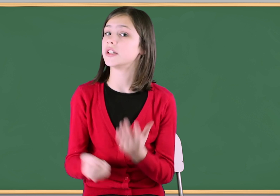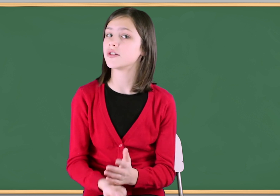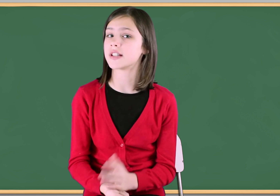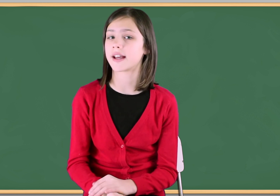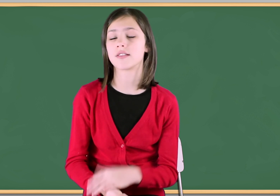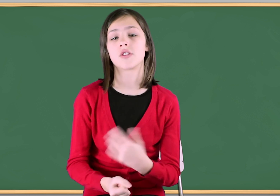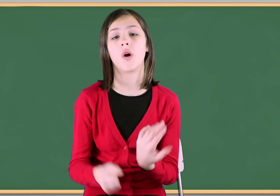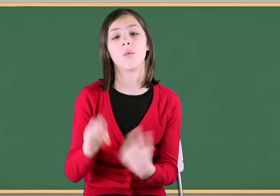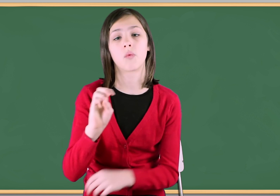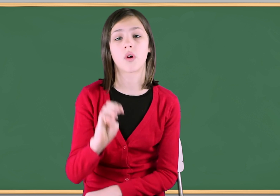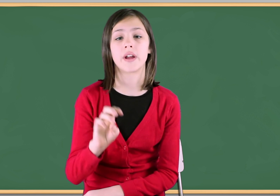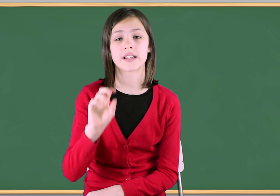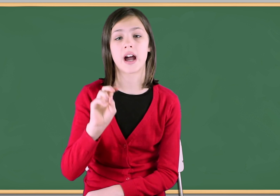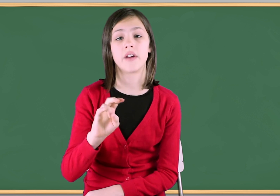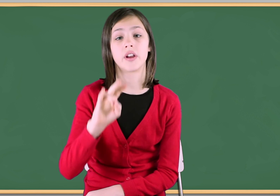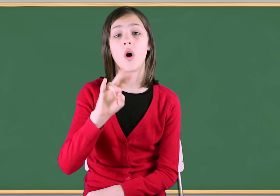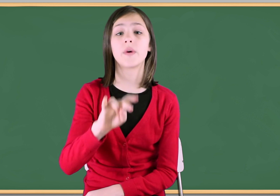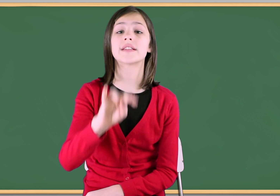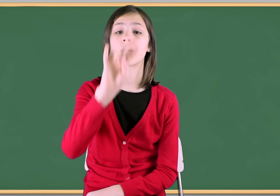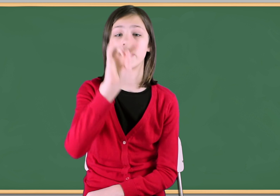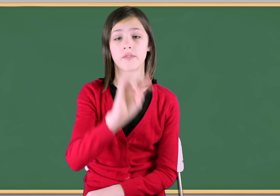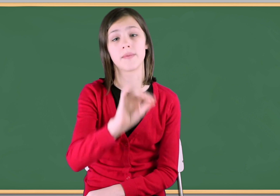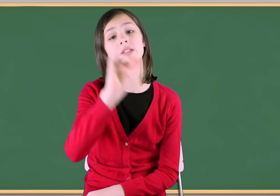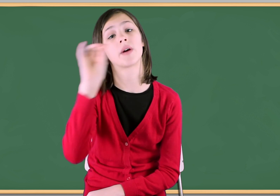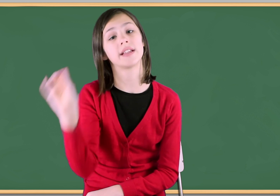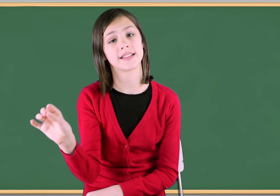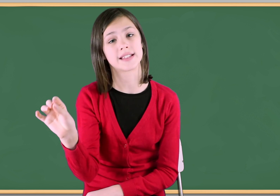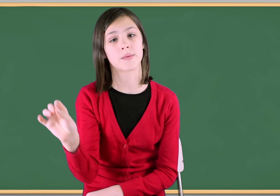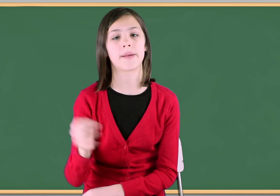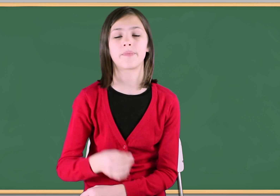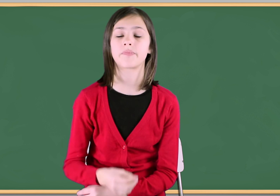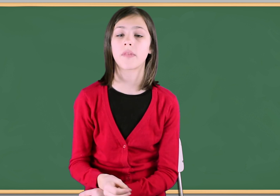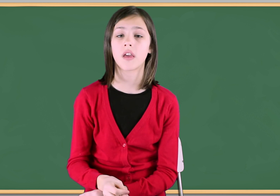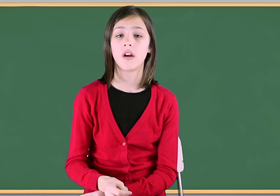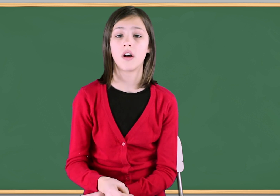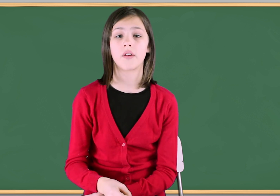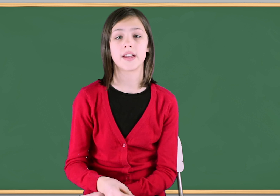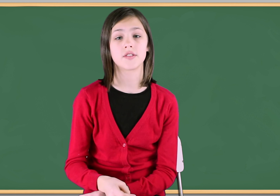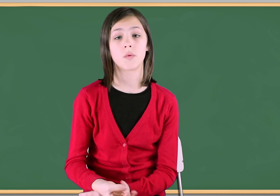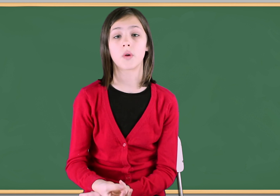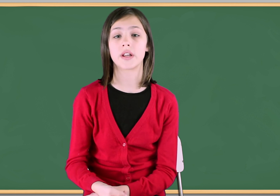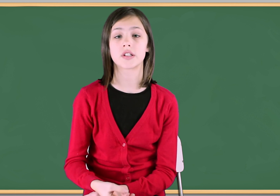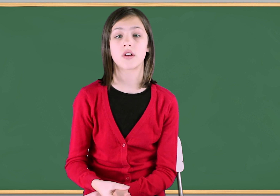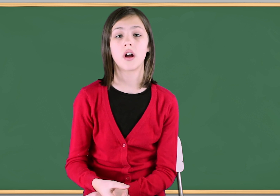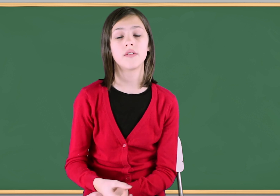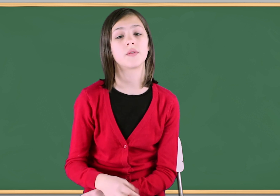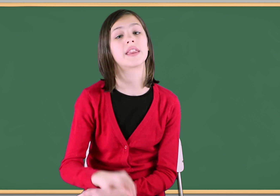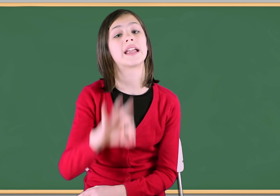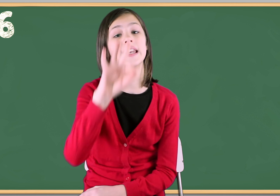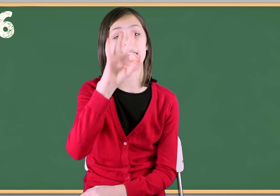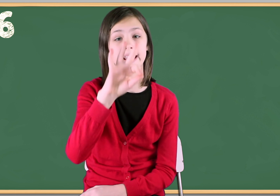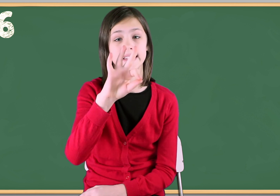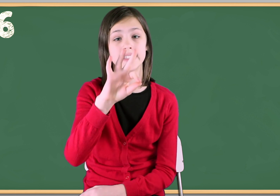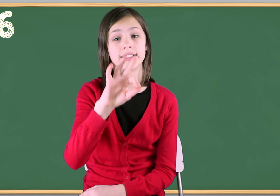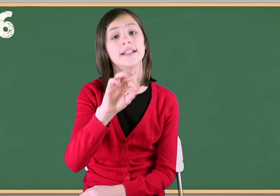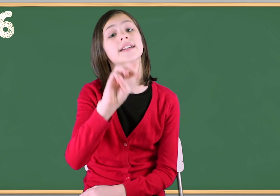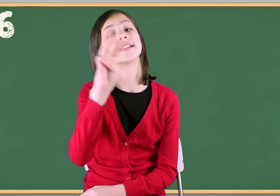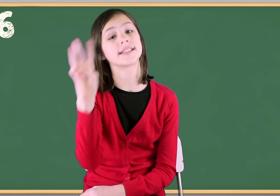do today. So we're going to have it always going from this way to this way. Okay, so we're going to start off with